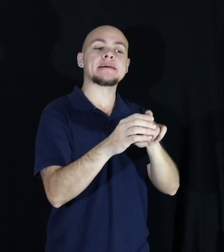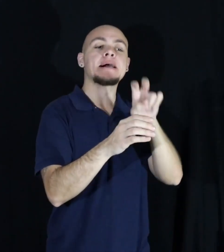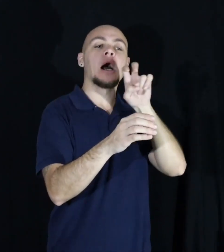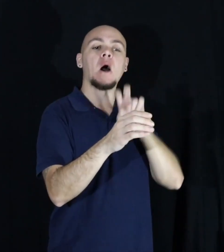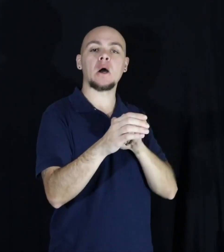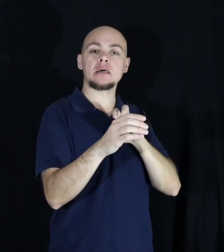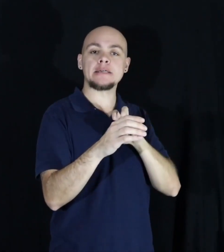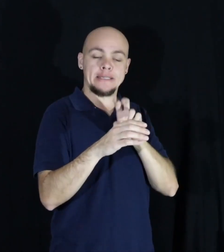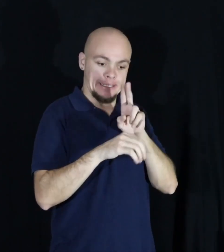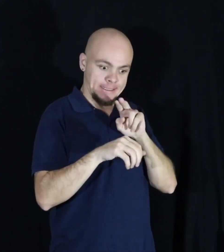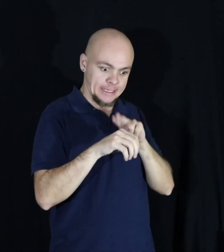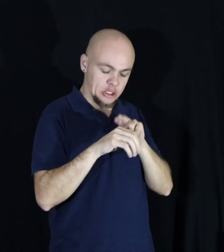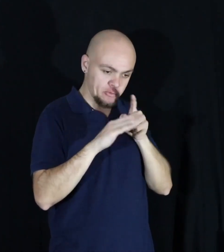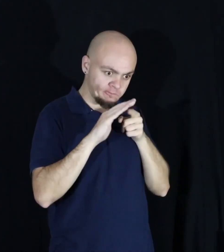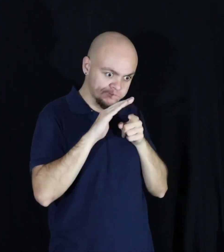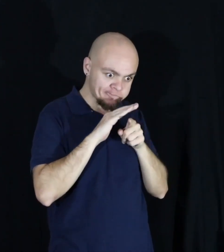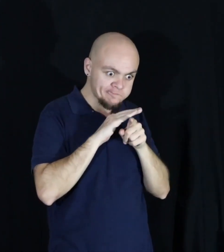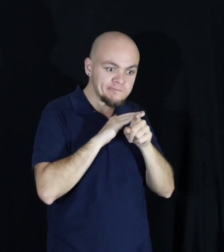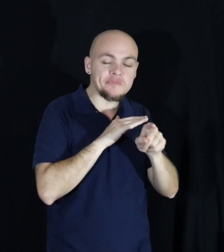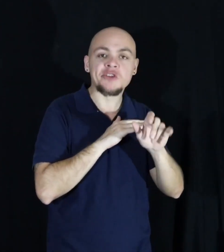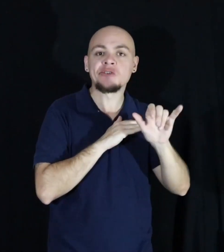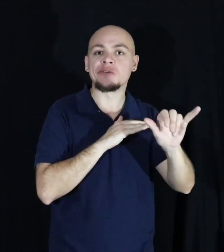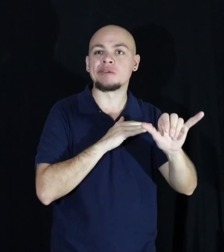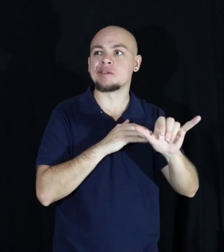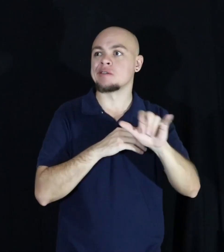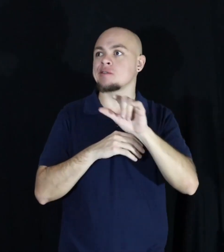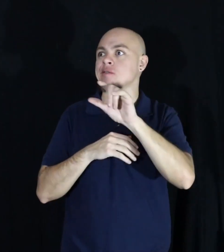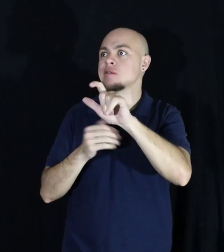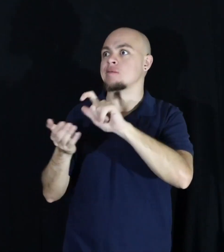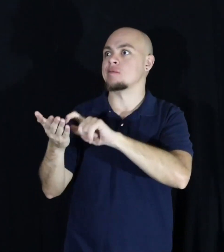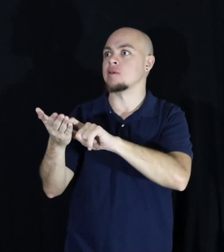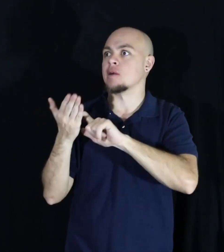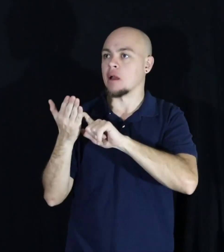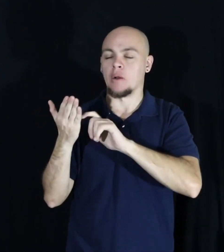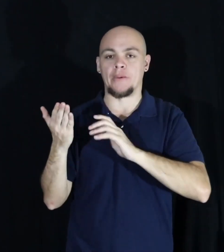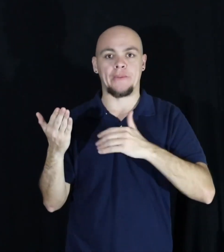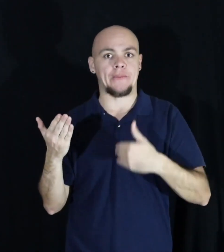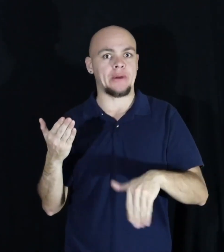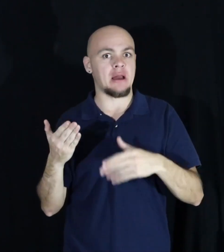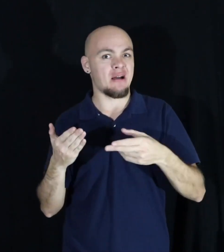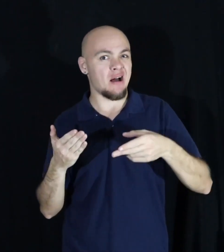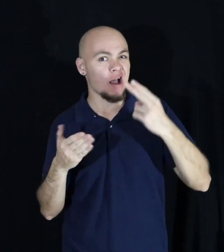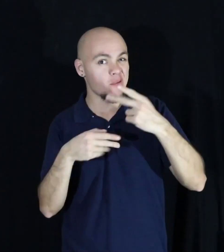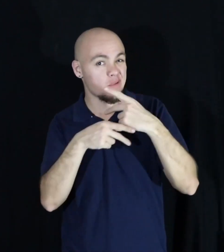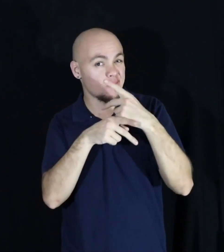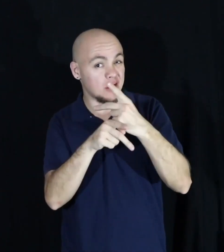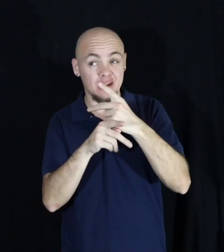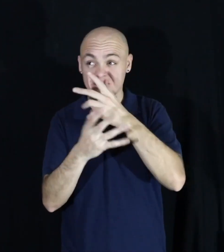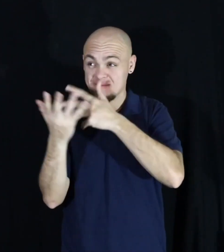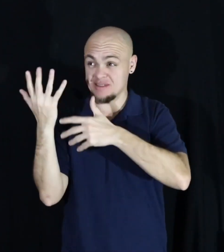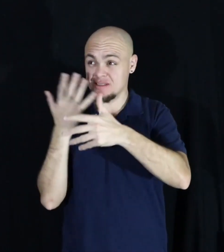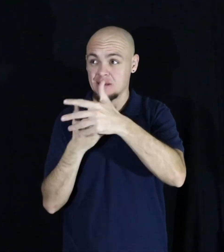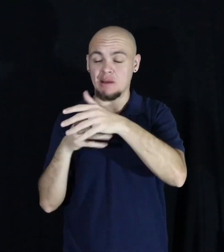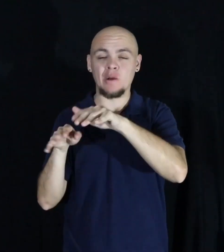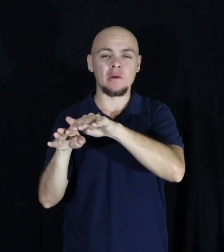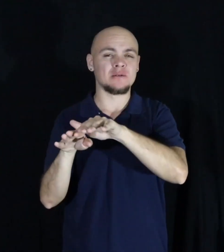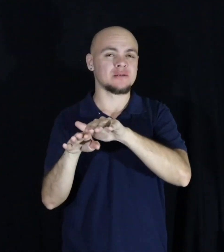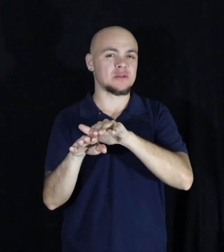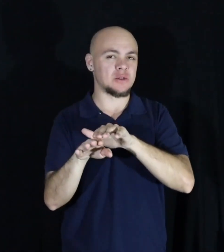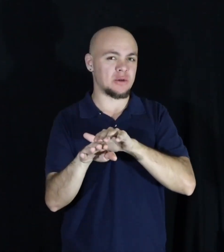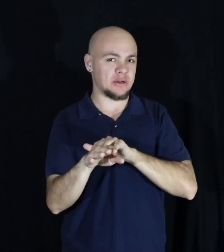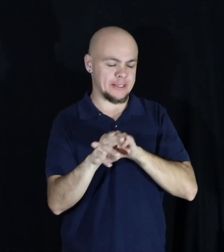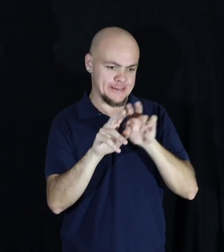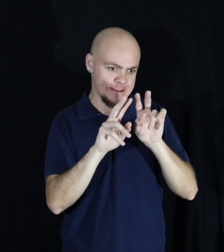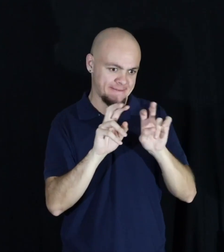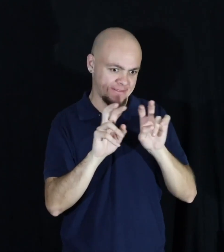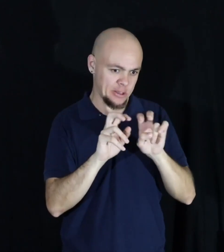be a subversive detour from the pounding demands of our hyper-productive society, where we slow down,